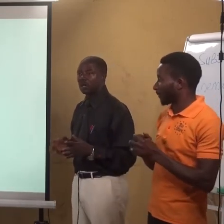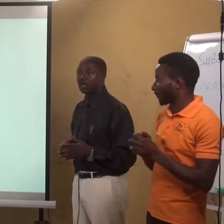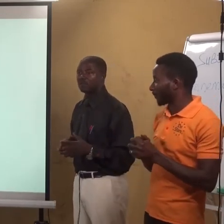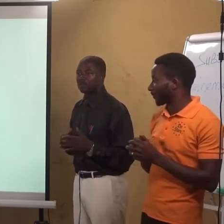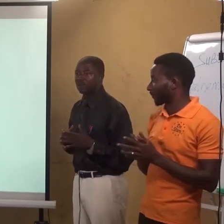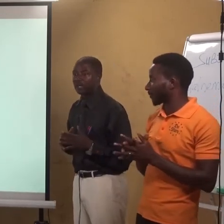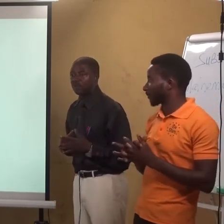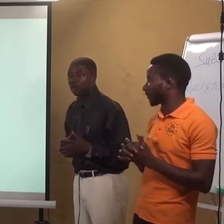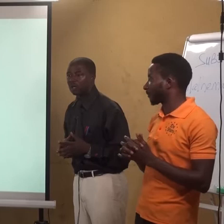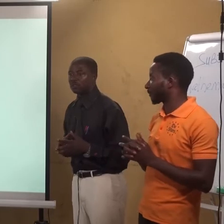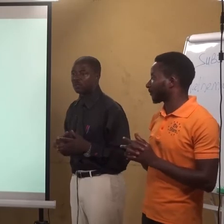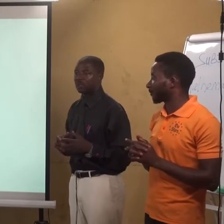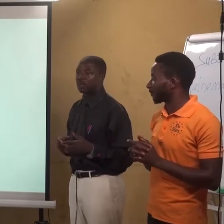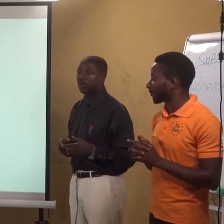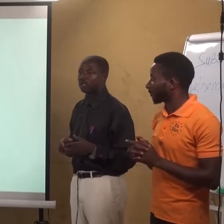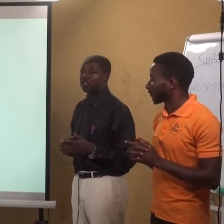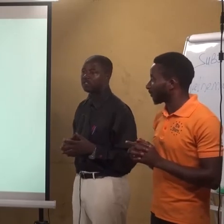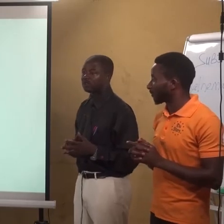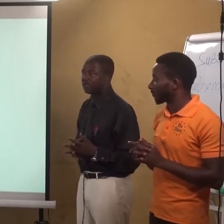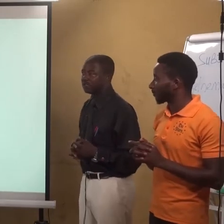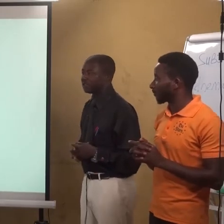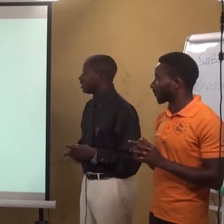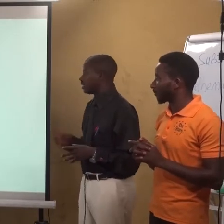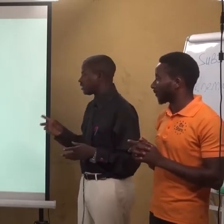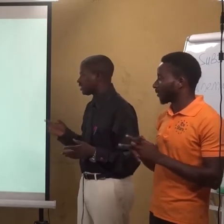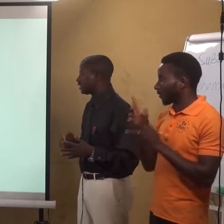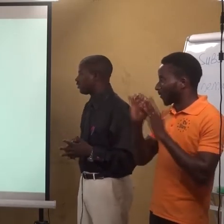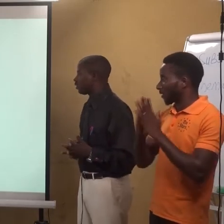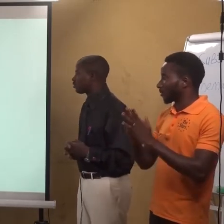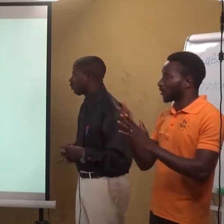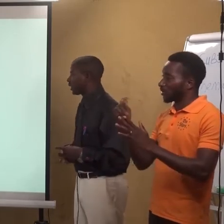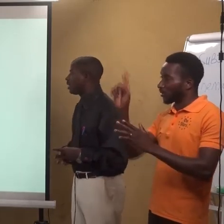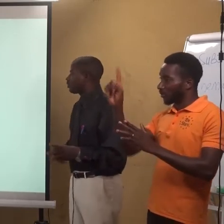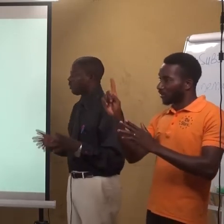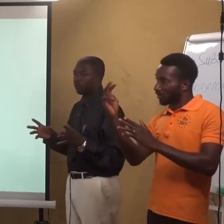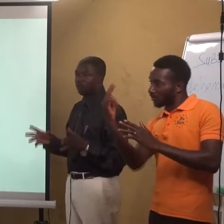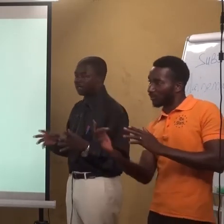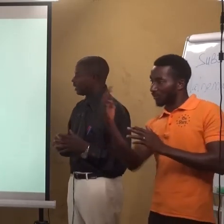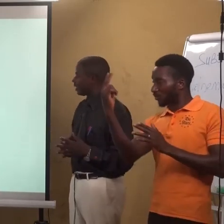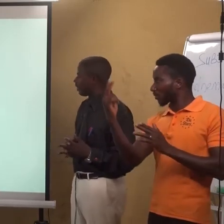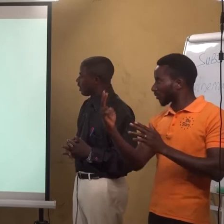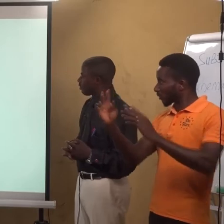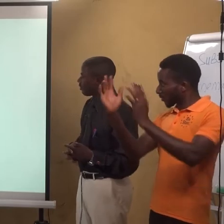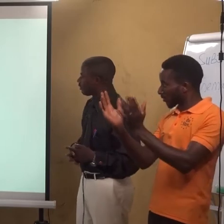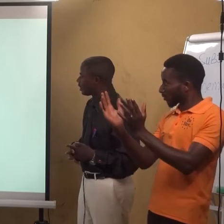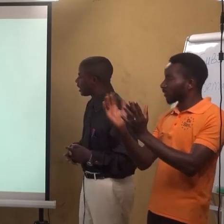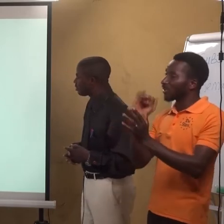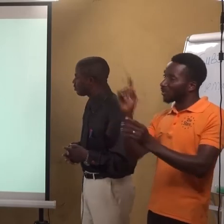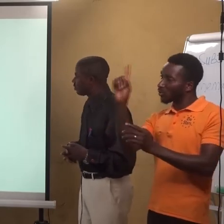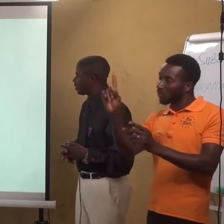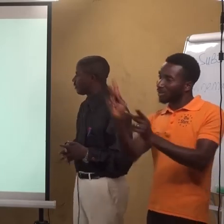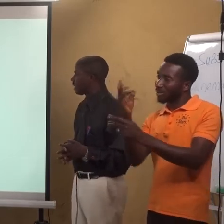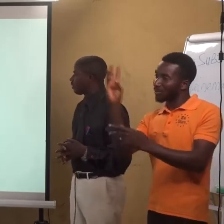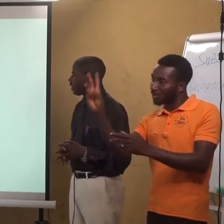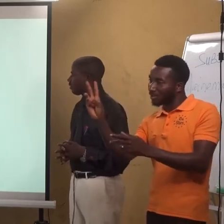is 1 multiplying 1 in 6 places. Is still giving us 1. So finally, our result will be